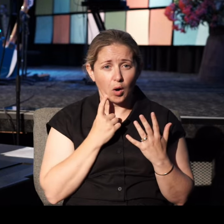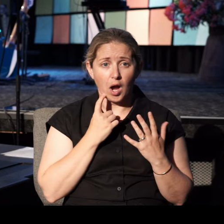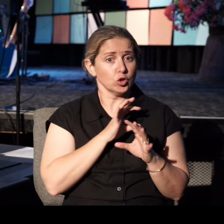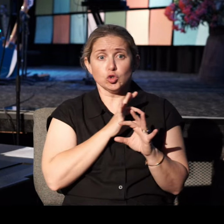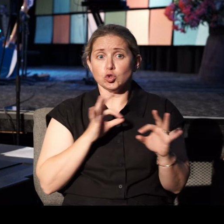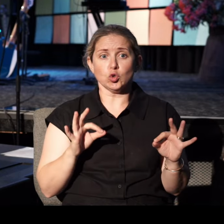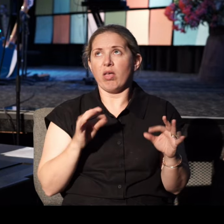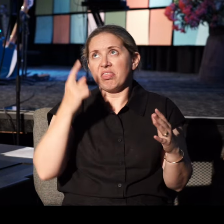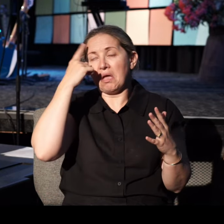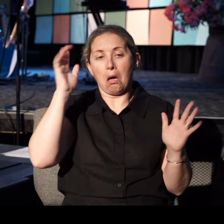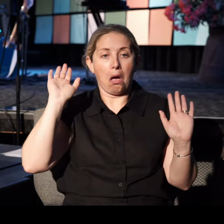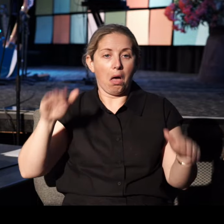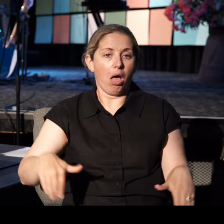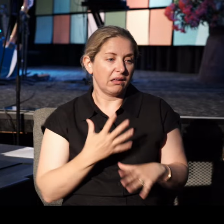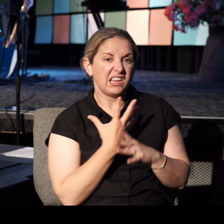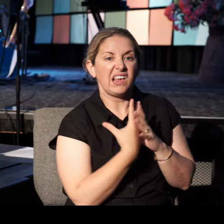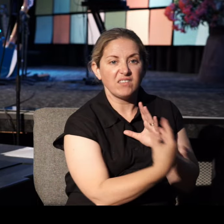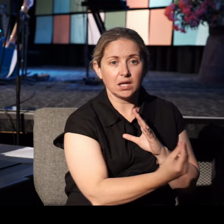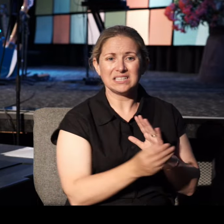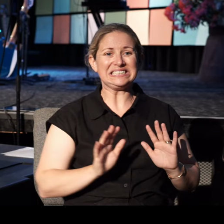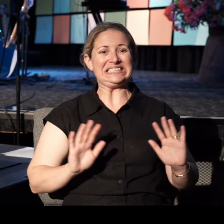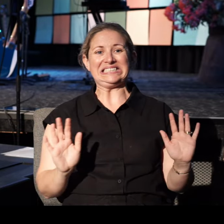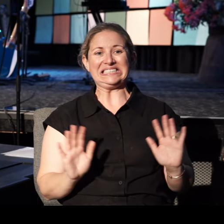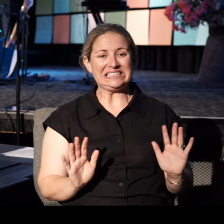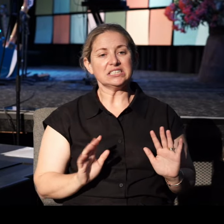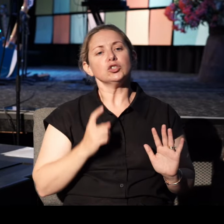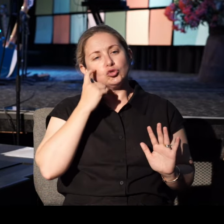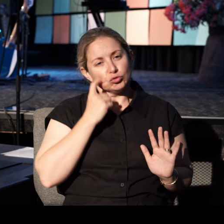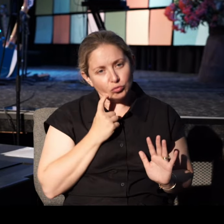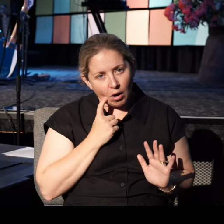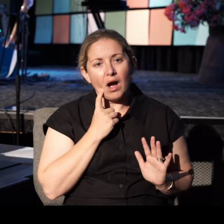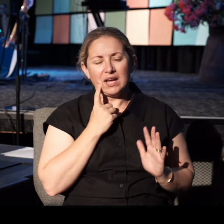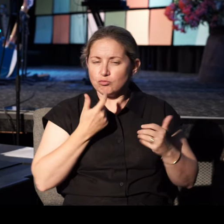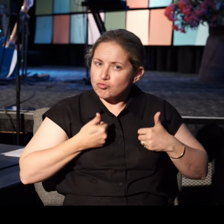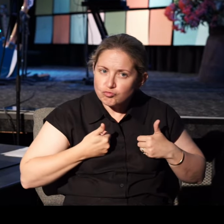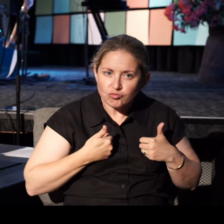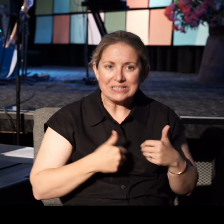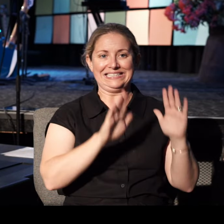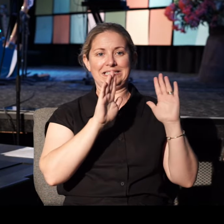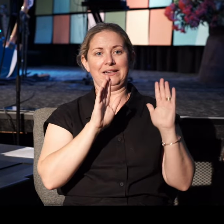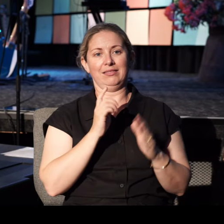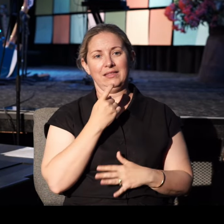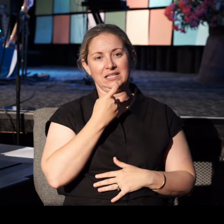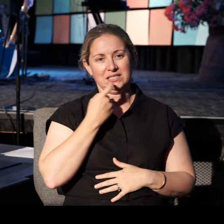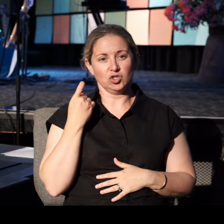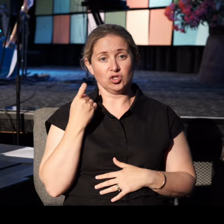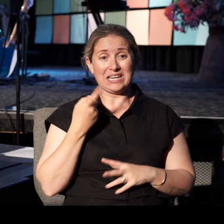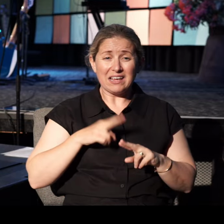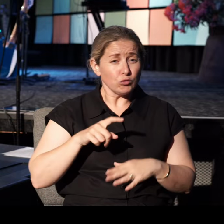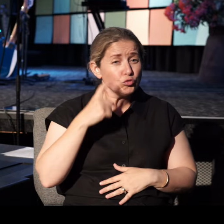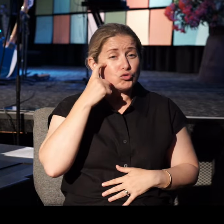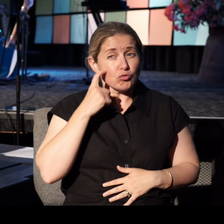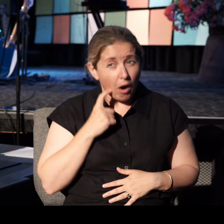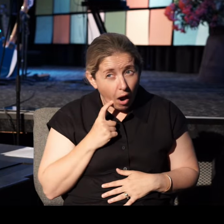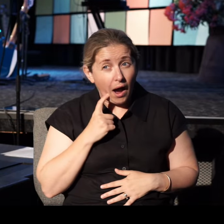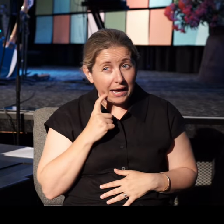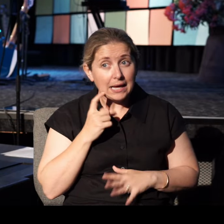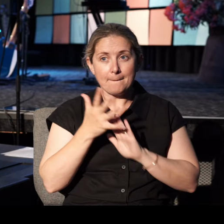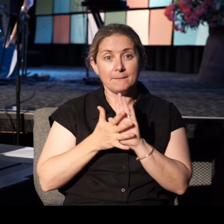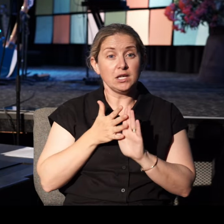to continue to find a way through it all. Your desire to be rid of these addictions is the sign of God's work in your life.